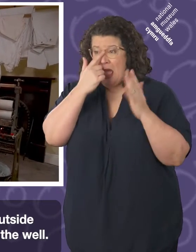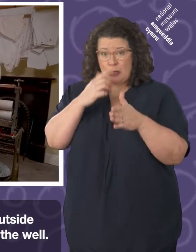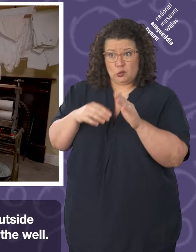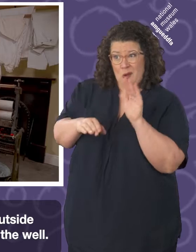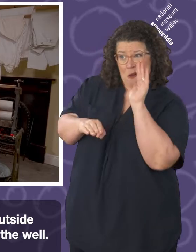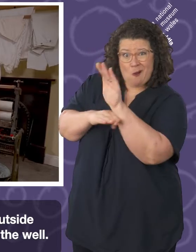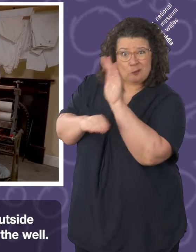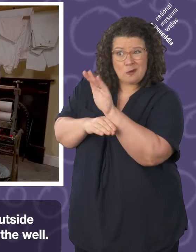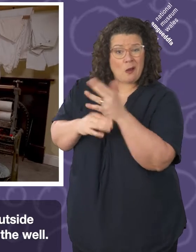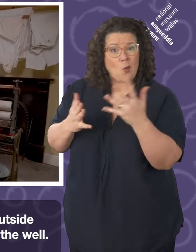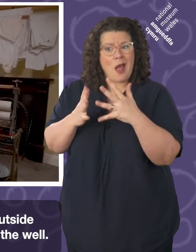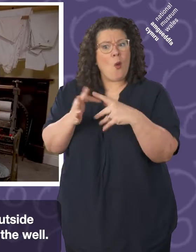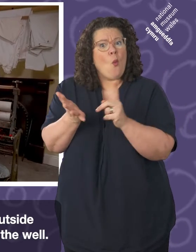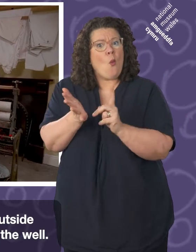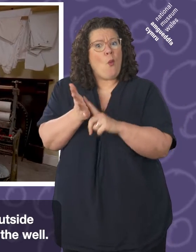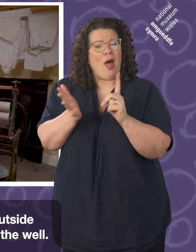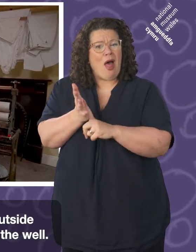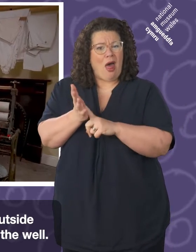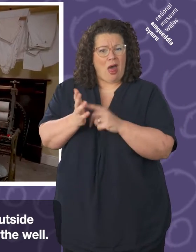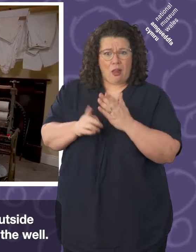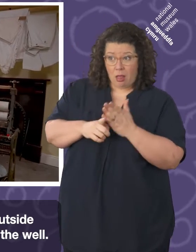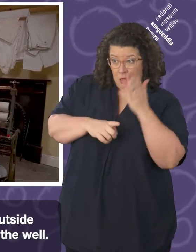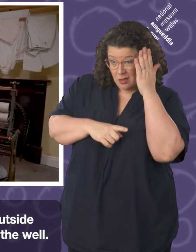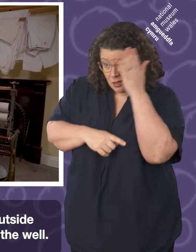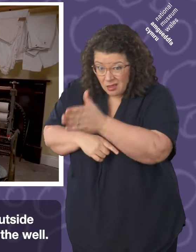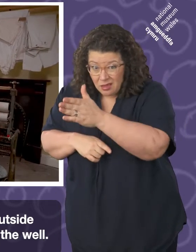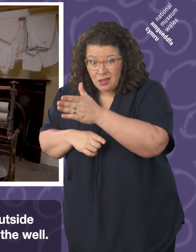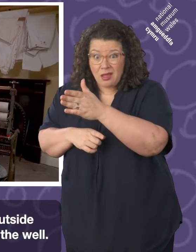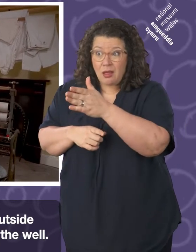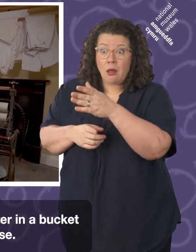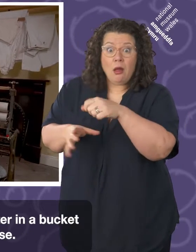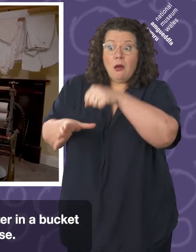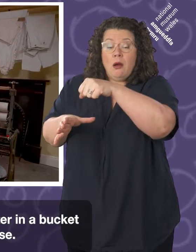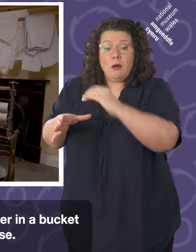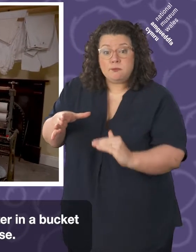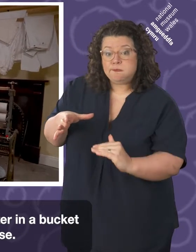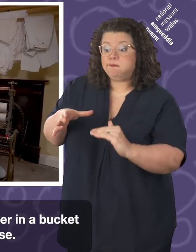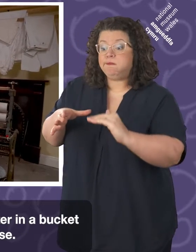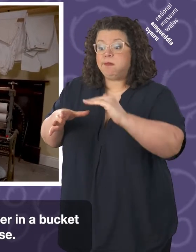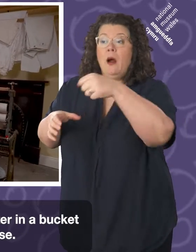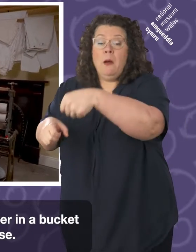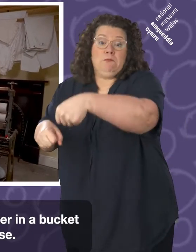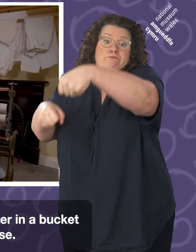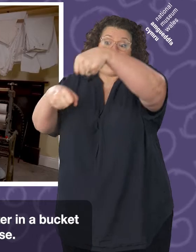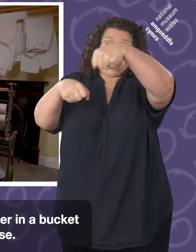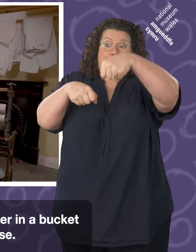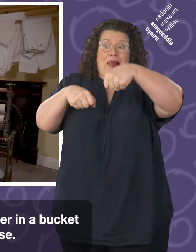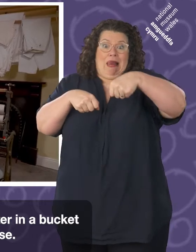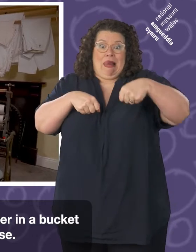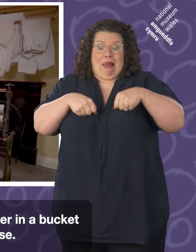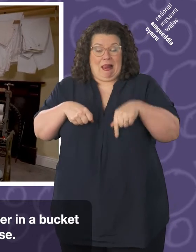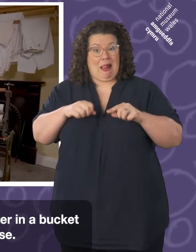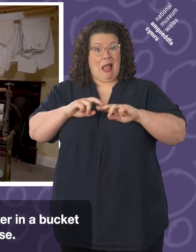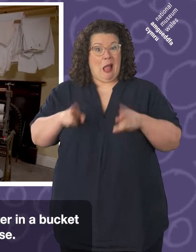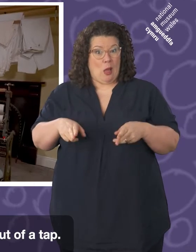Had to go outside into the ffynnon, the well, and we carried the water in a bucket into